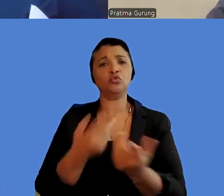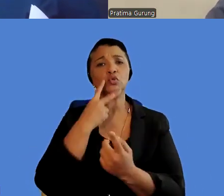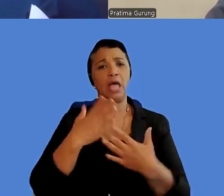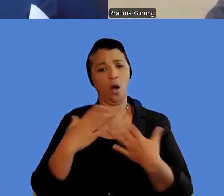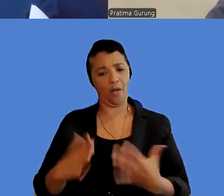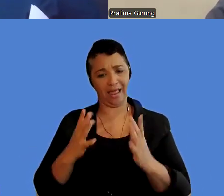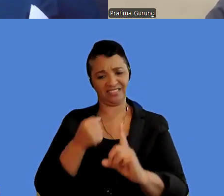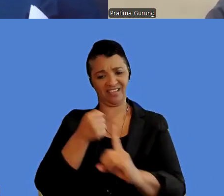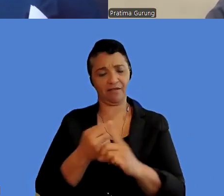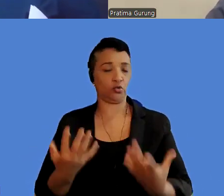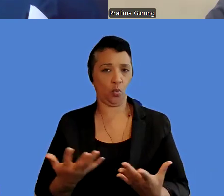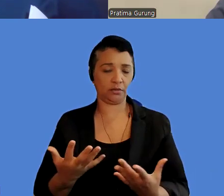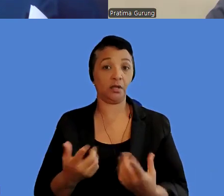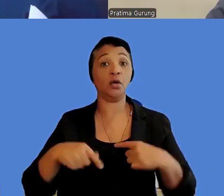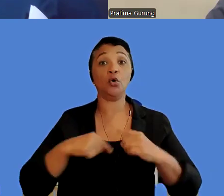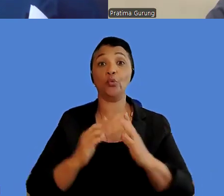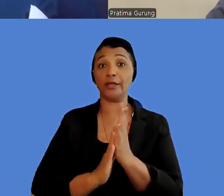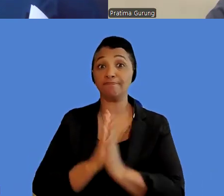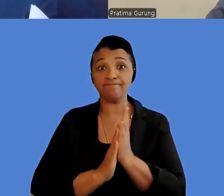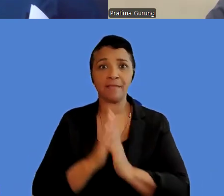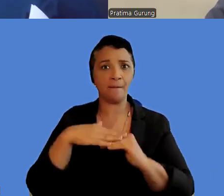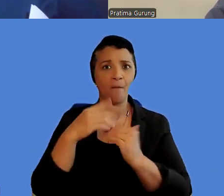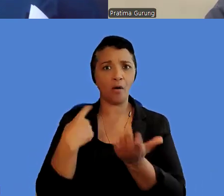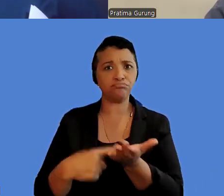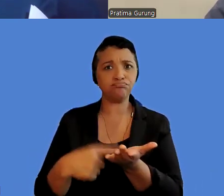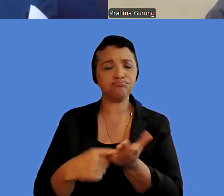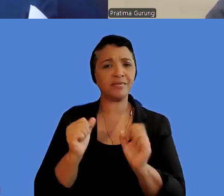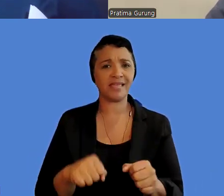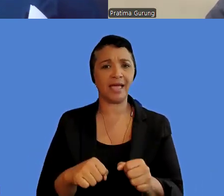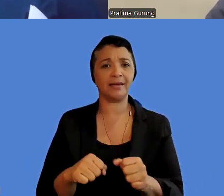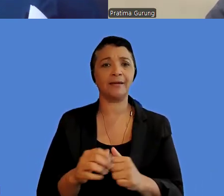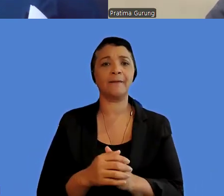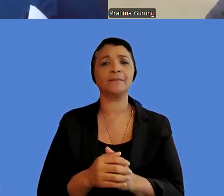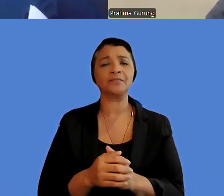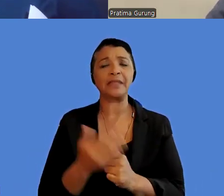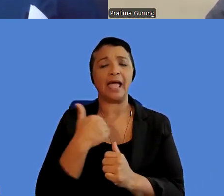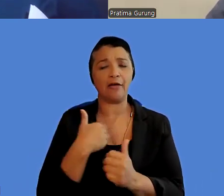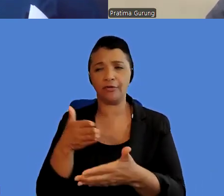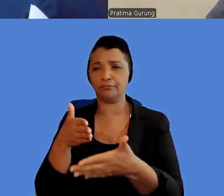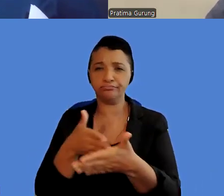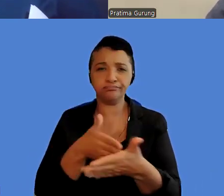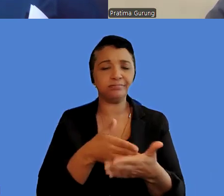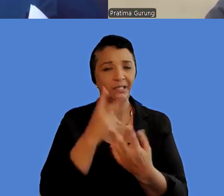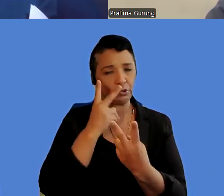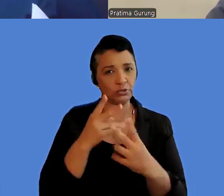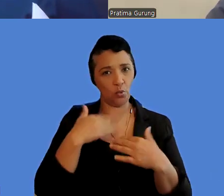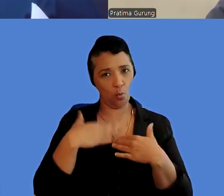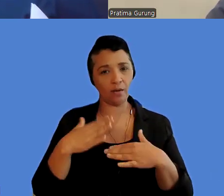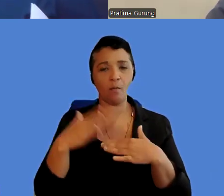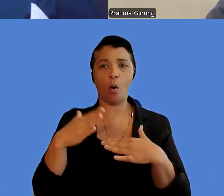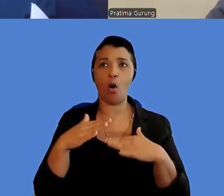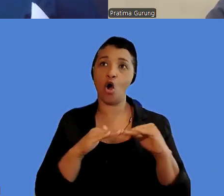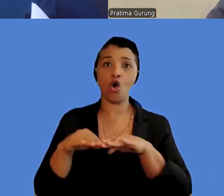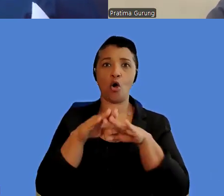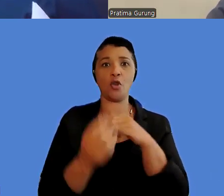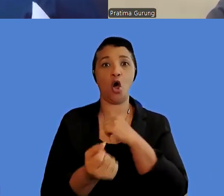lives. So we are looking forward to have further discussion with these challenges to create a common